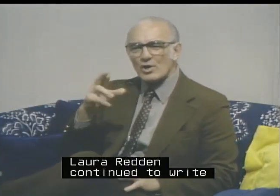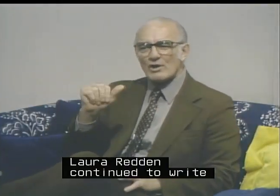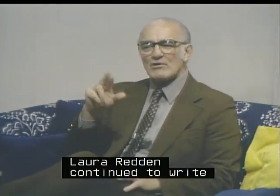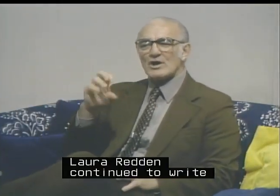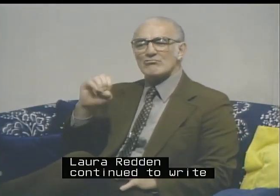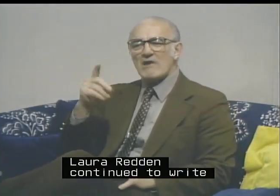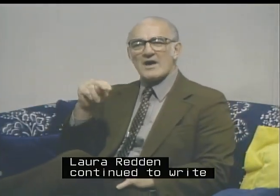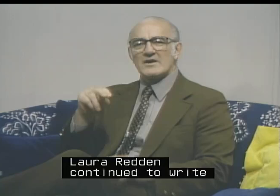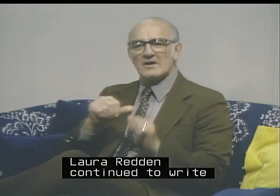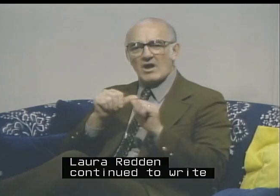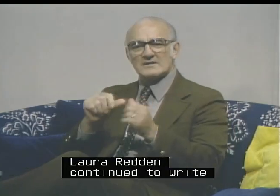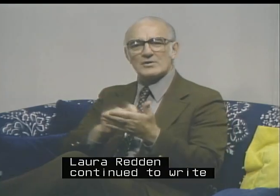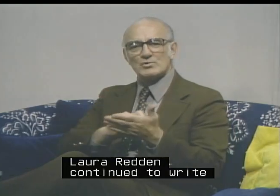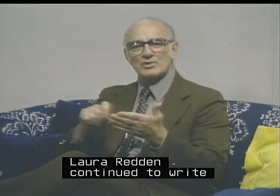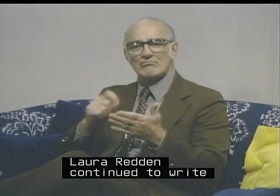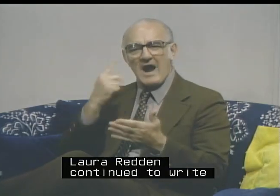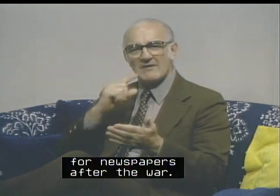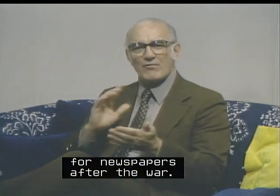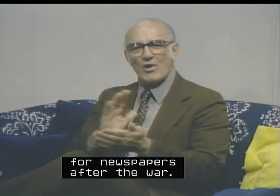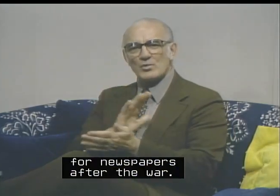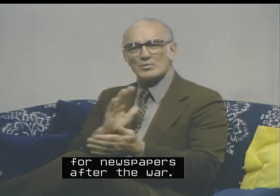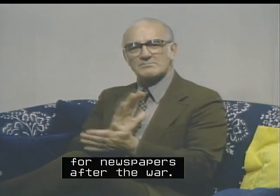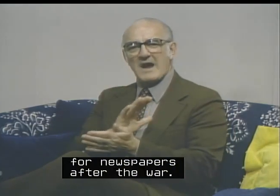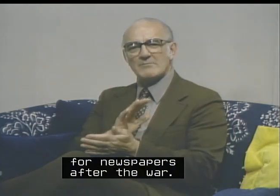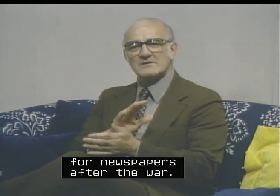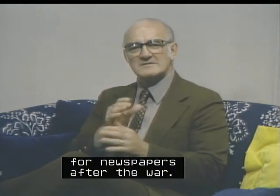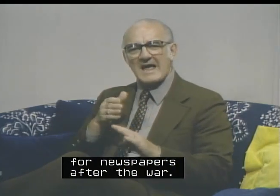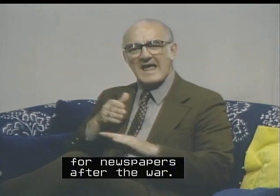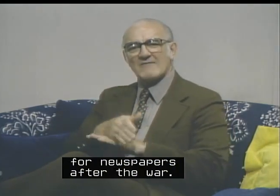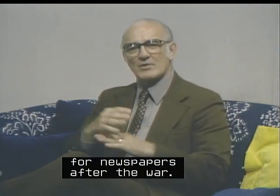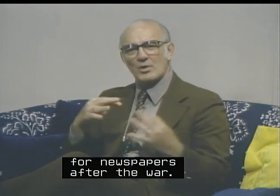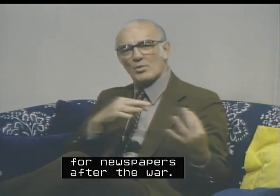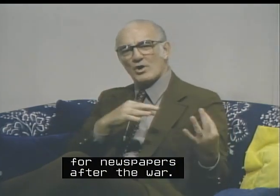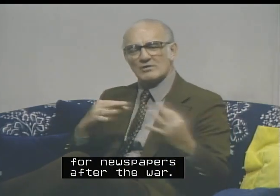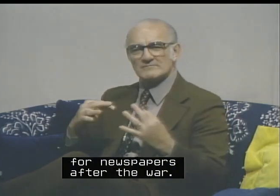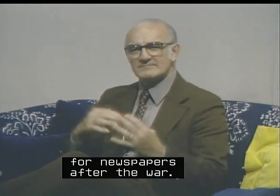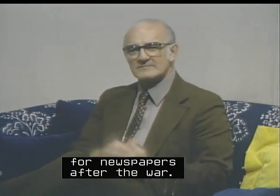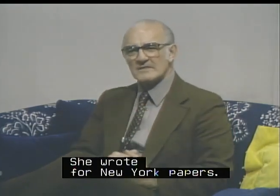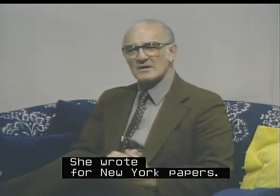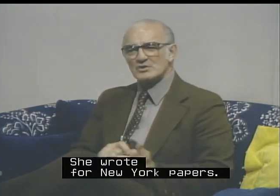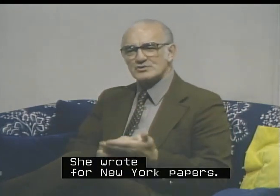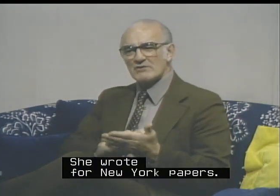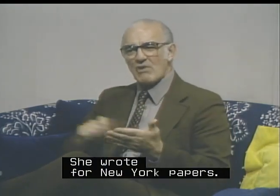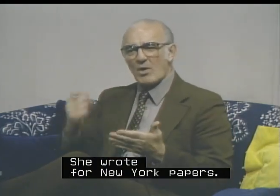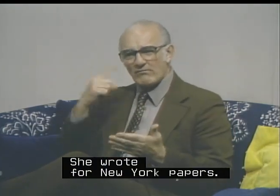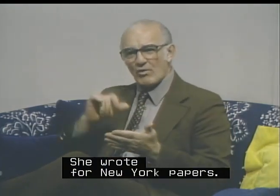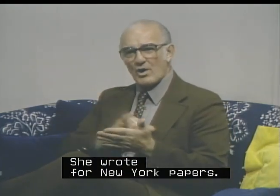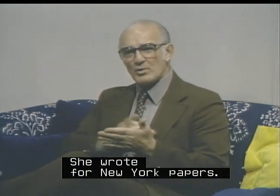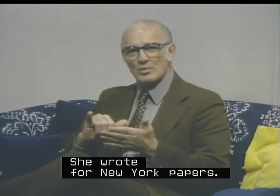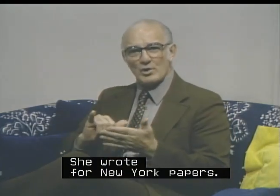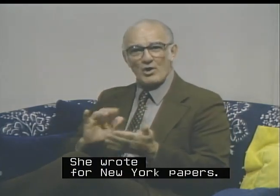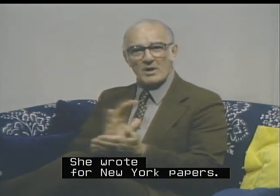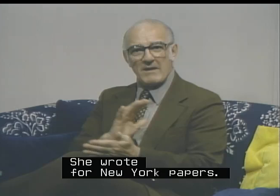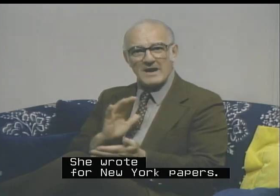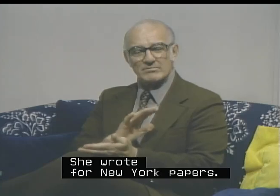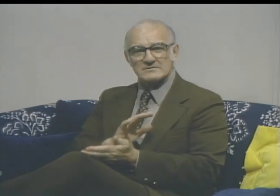Laura Rodden continued to write for newspapers after the war. She wrote for New York papers.